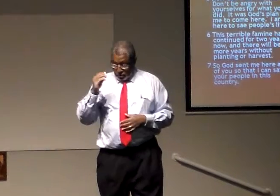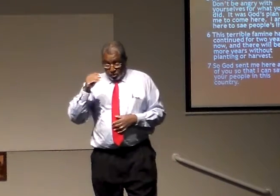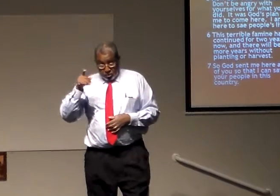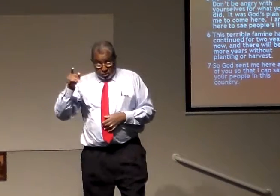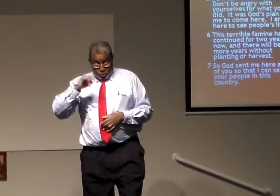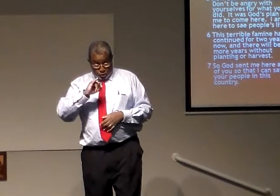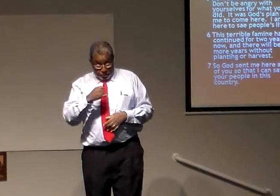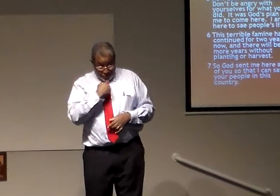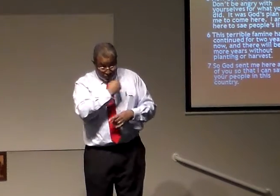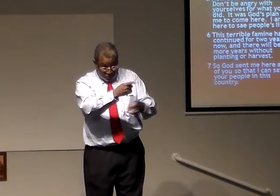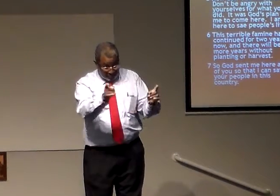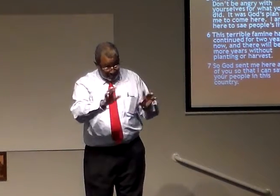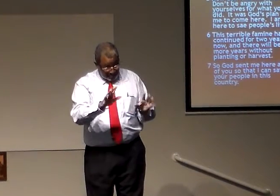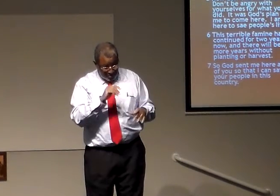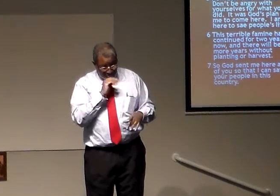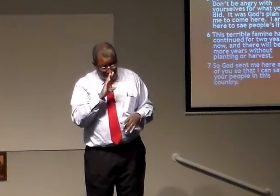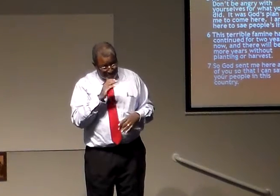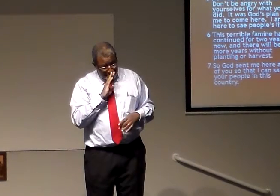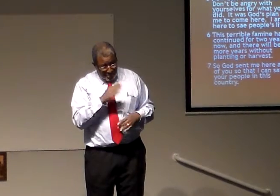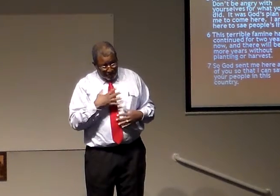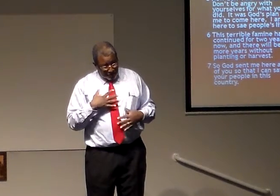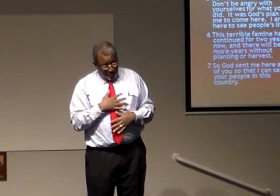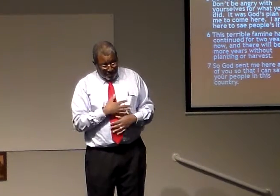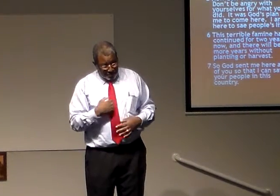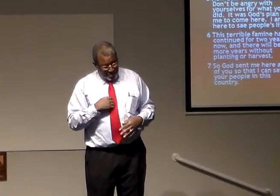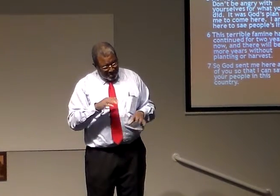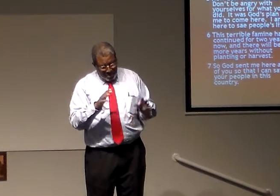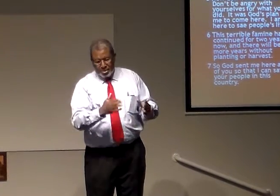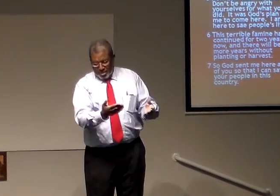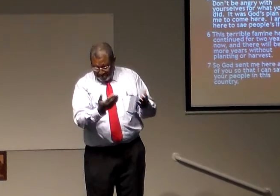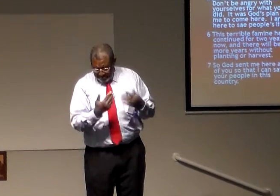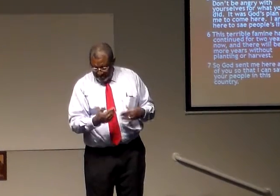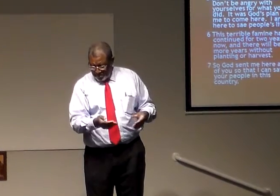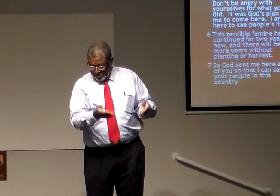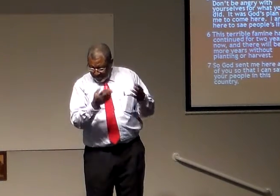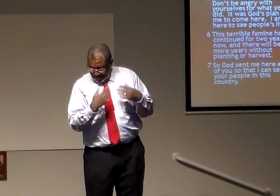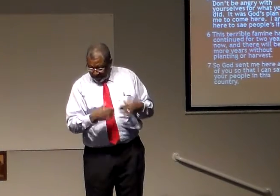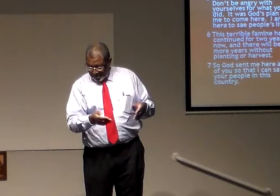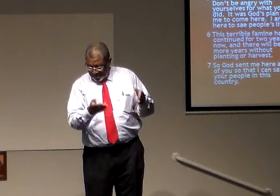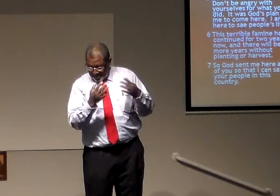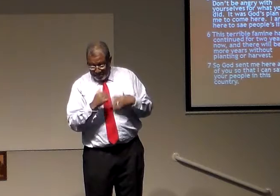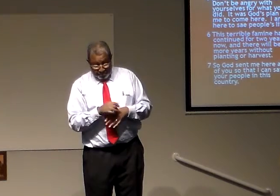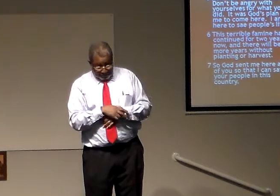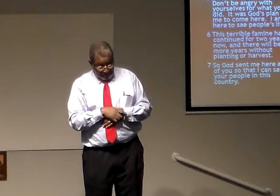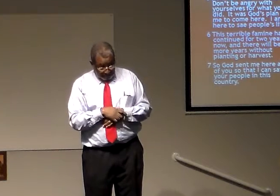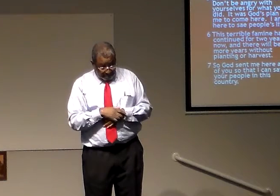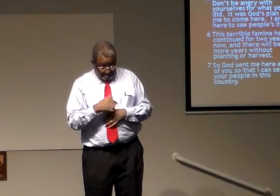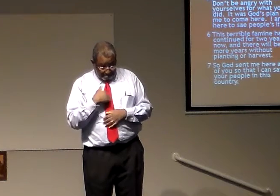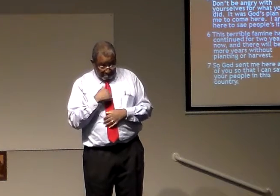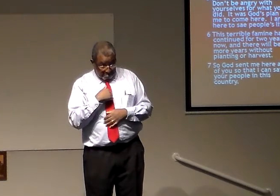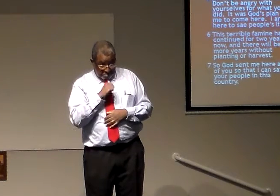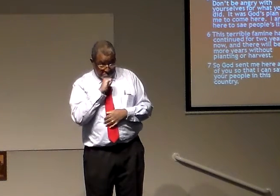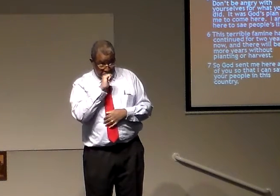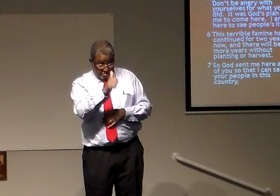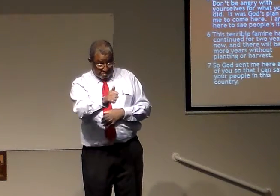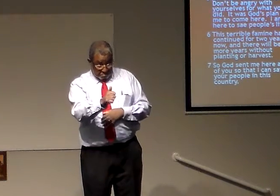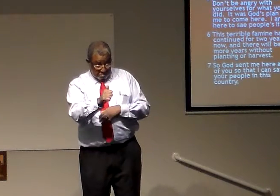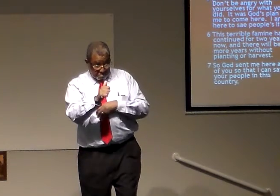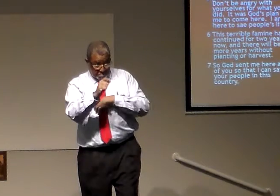what? And so what did Joseph say to the brothers? Don't be afraid. Come closer. It was